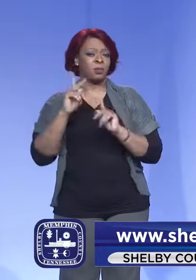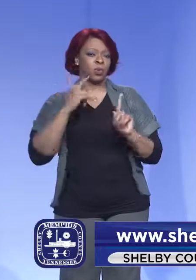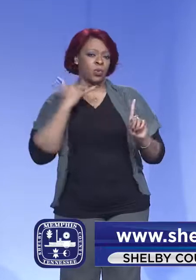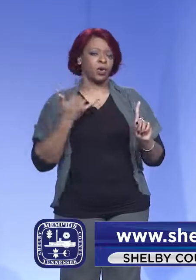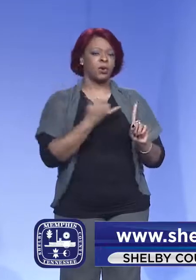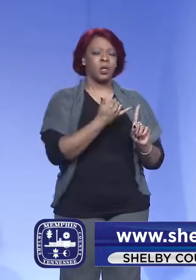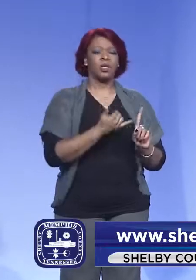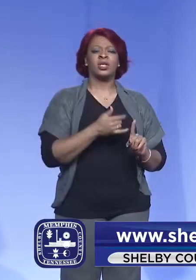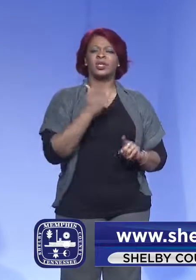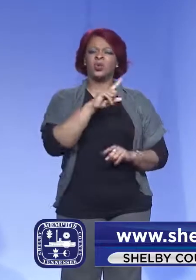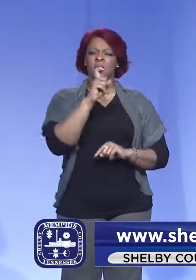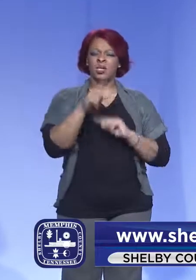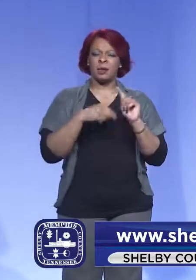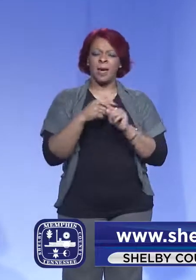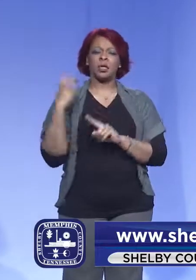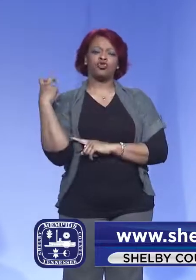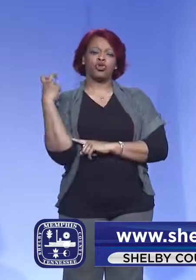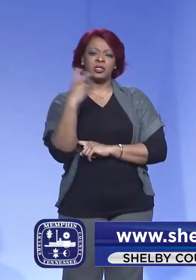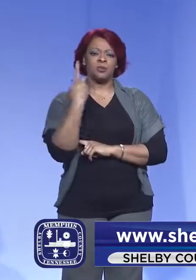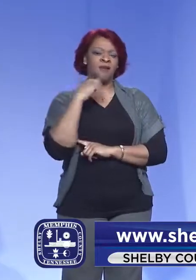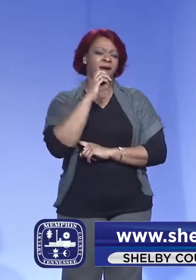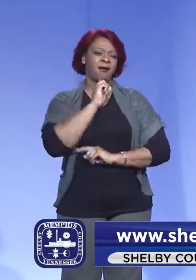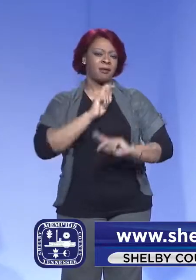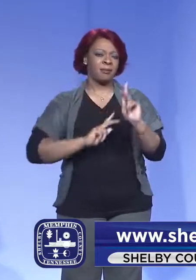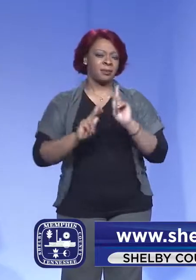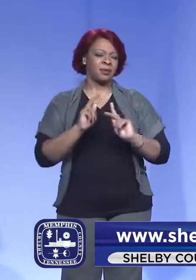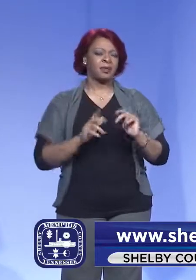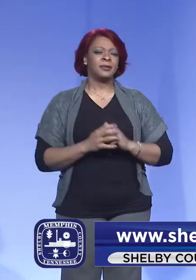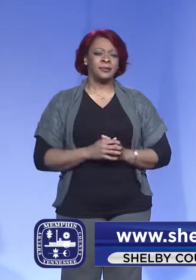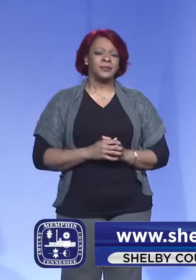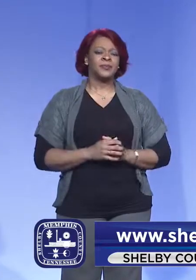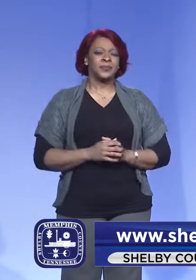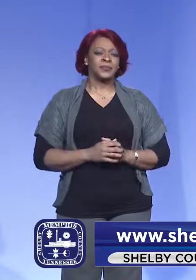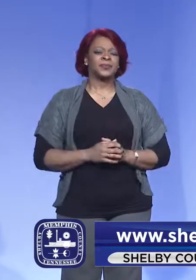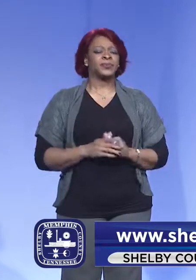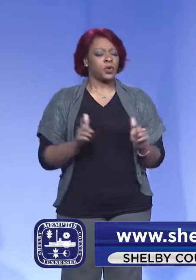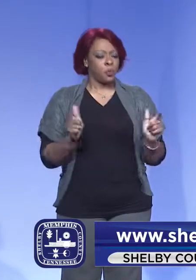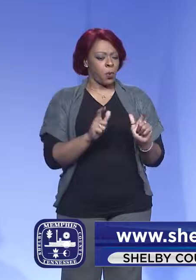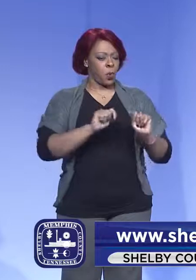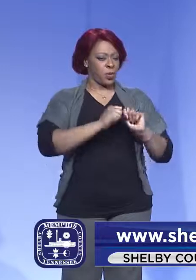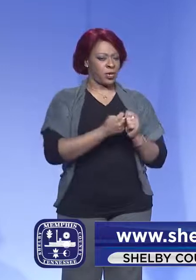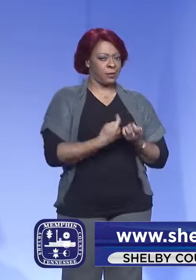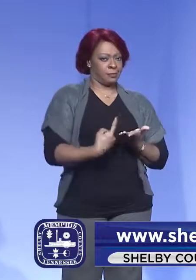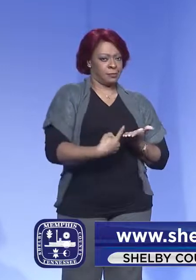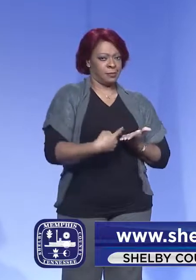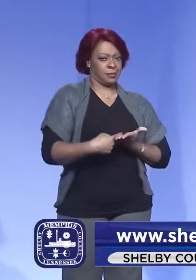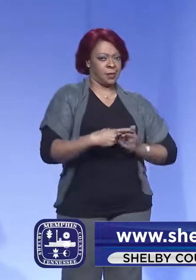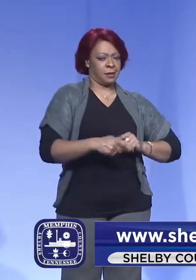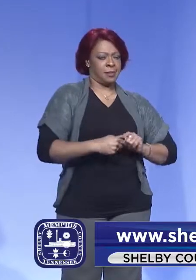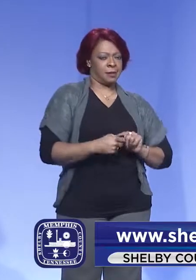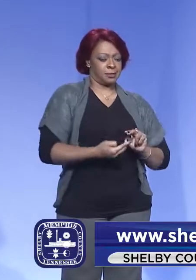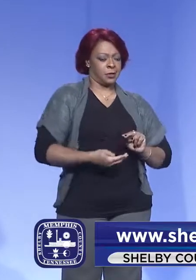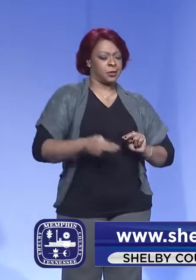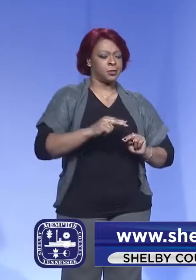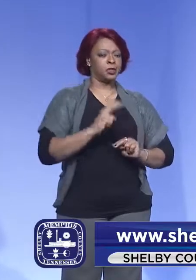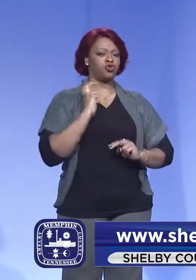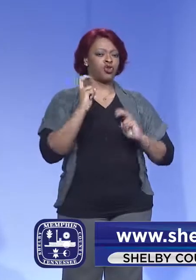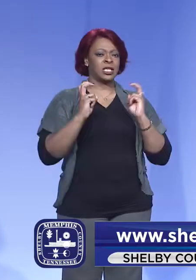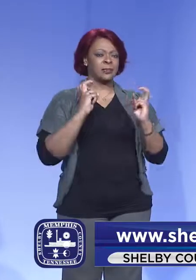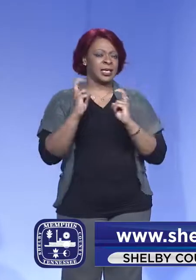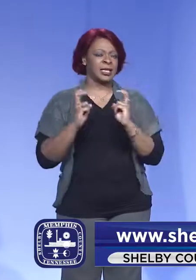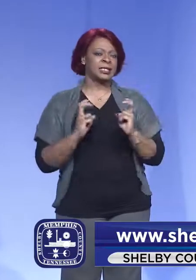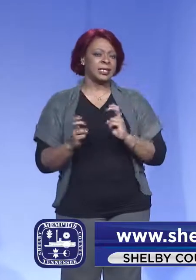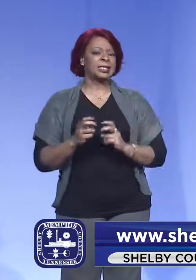had a question in there about transportation. So there is a small team that's meeting to talk about increasing